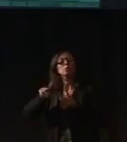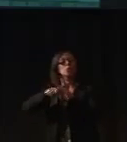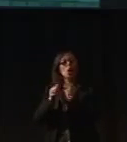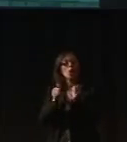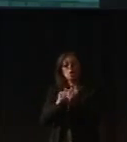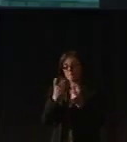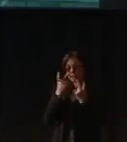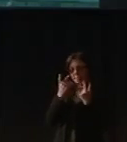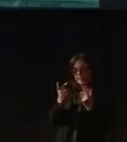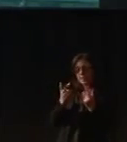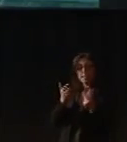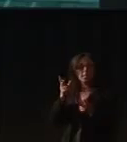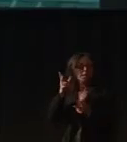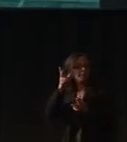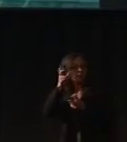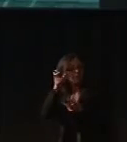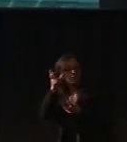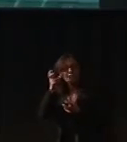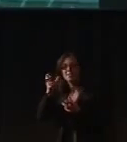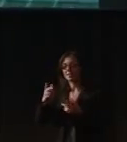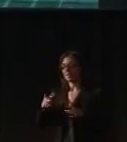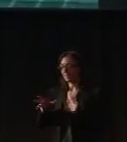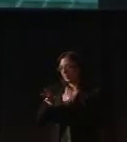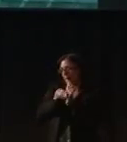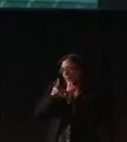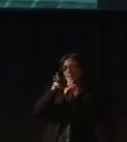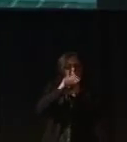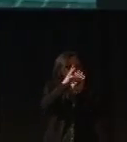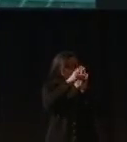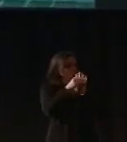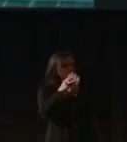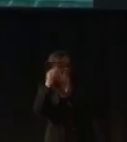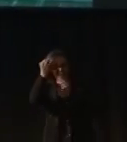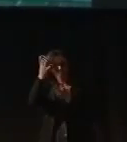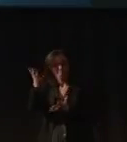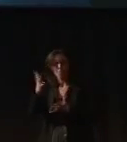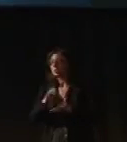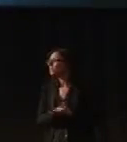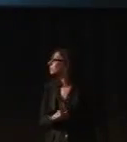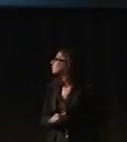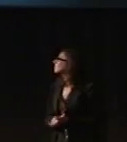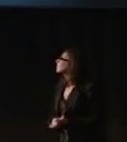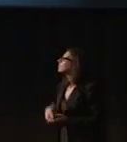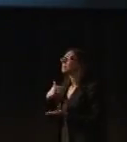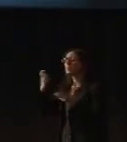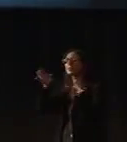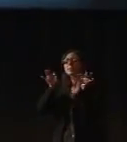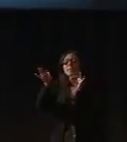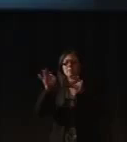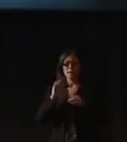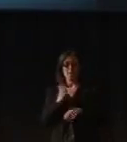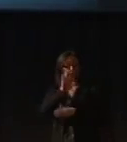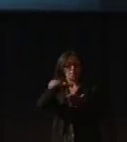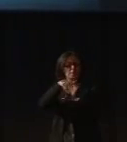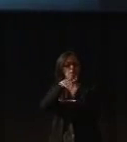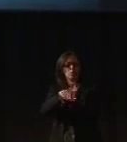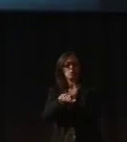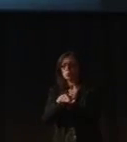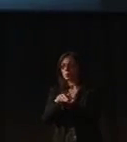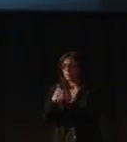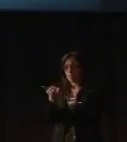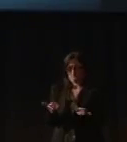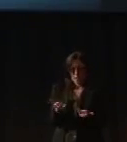tell you what the center does and plans to do. After all, I'll tell